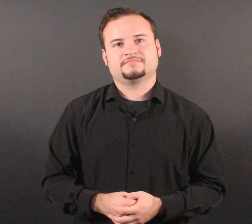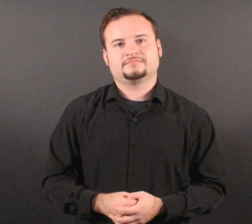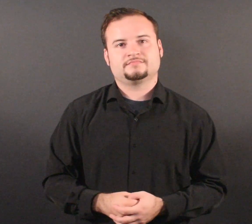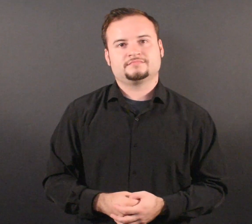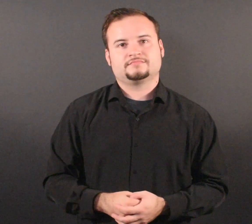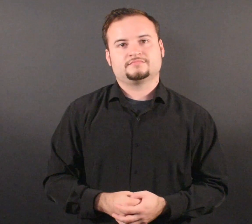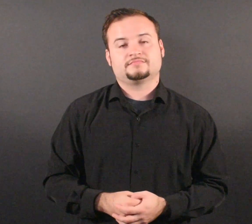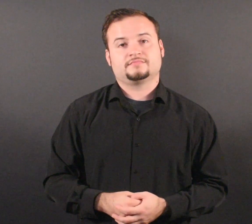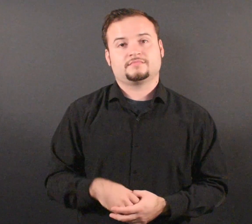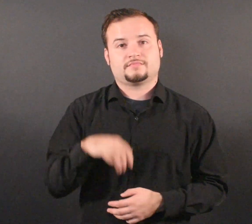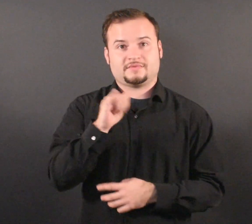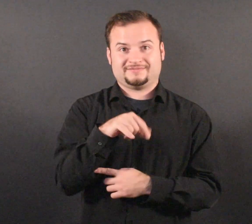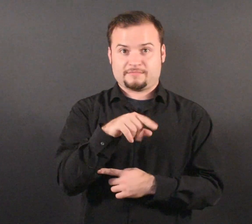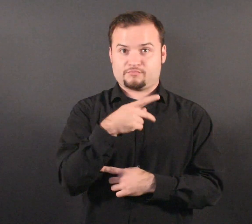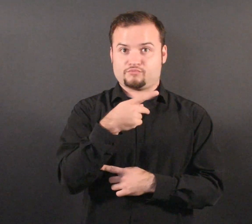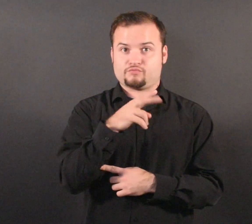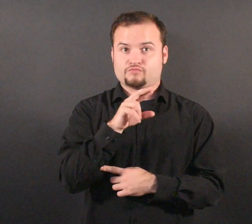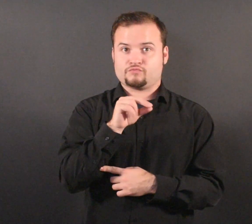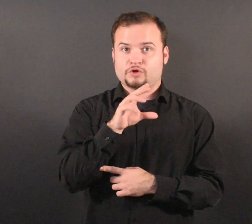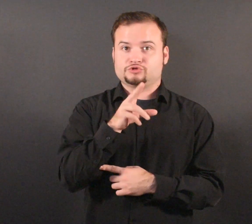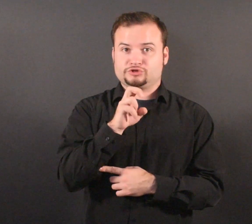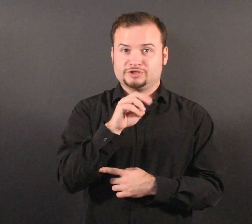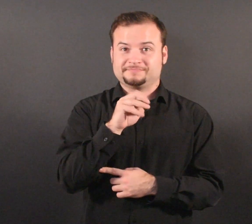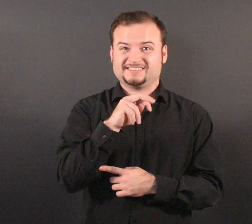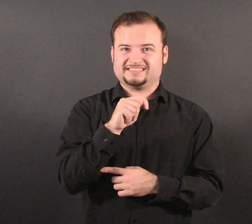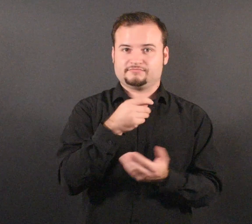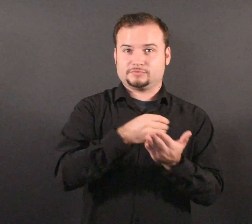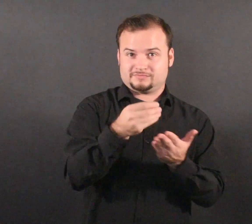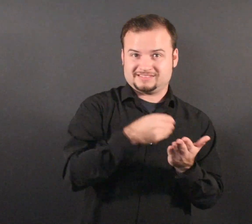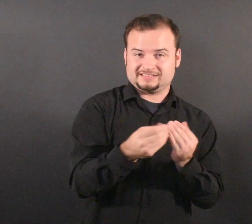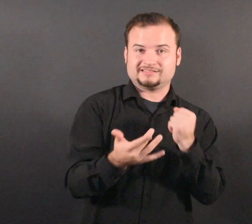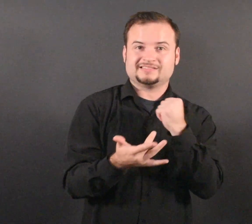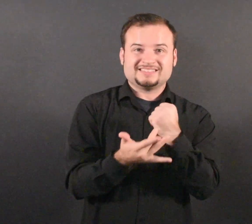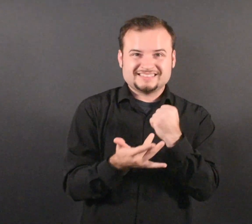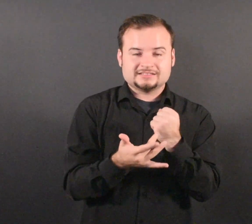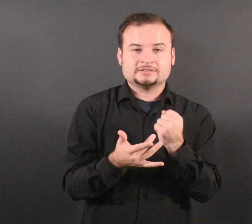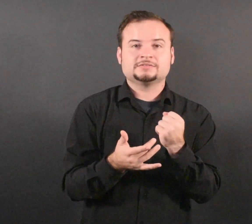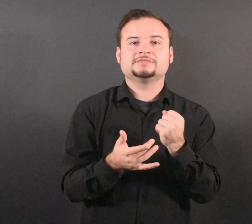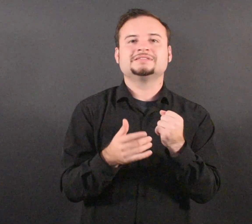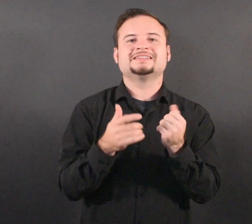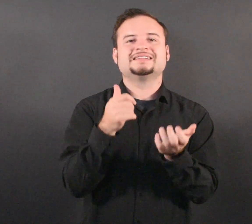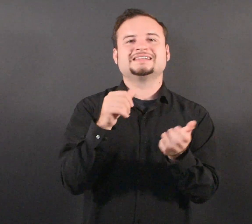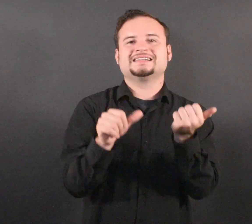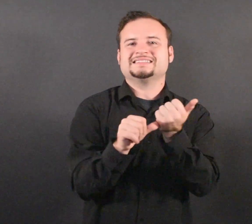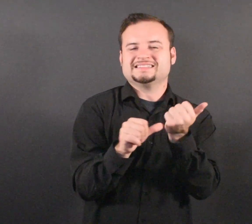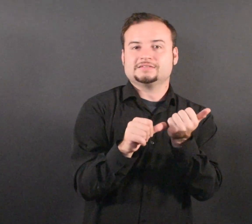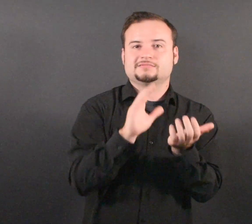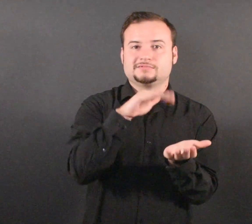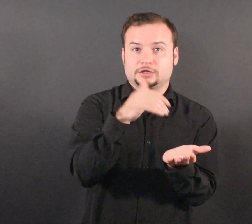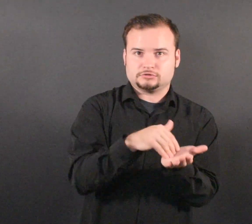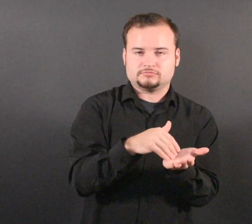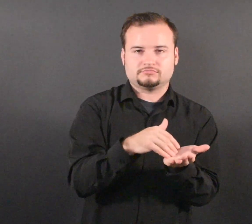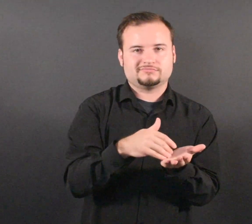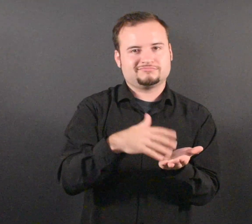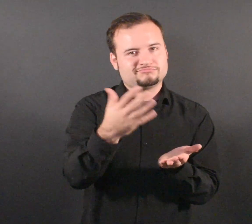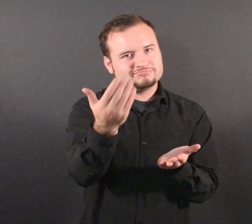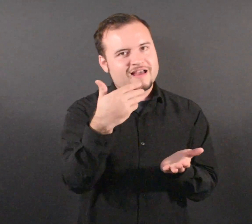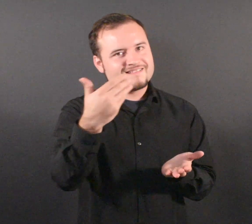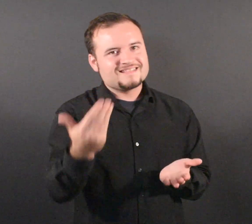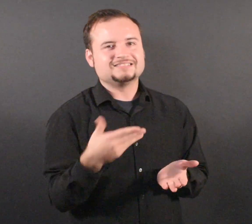The Procurement Technical Assistance Center invites you to the 18th Annual